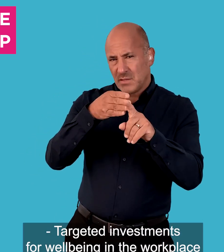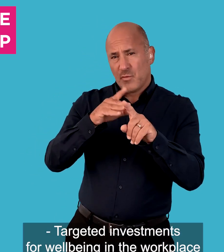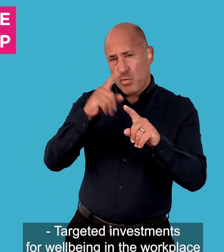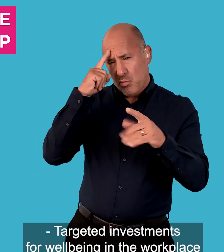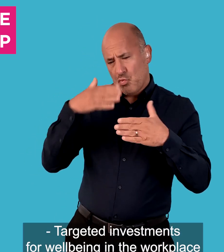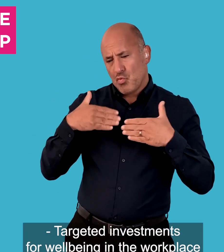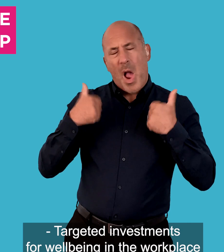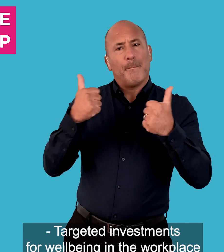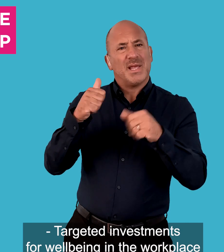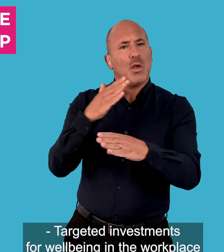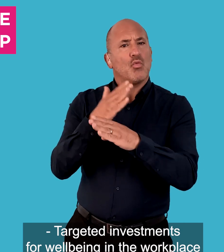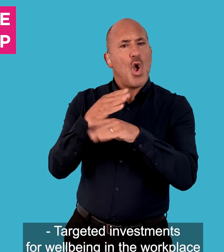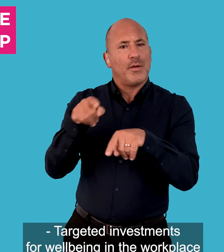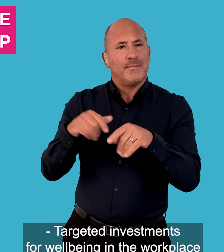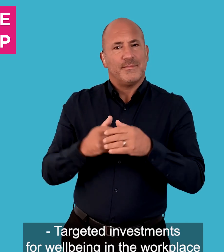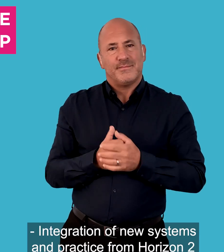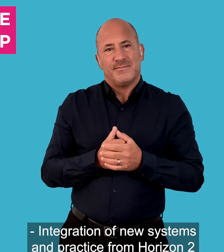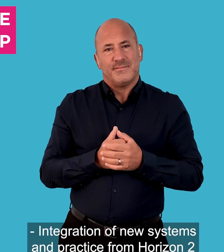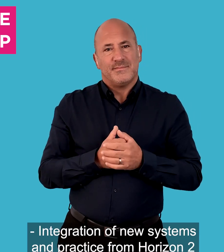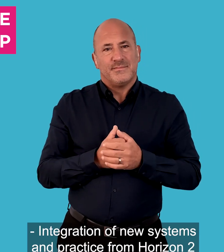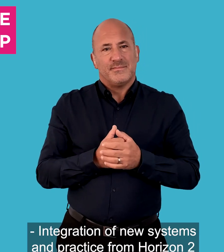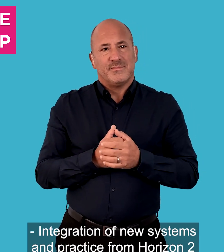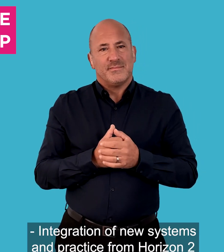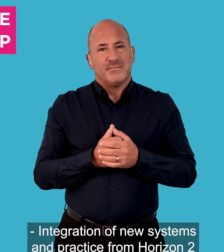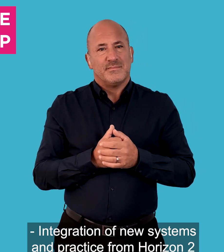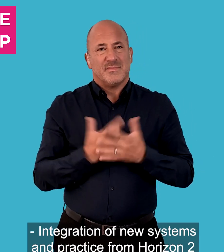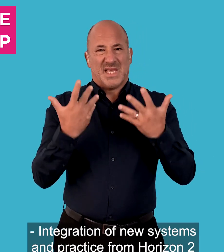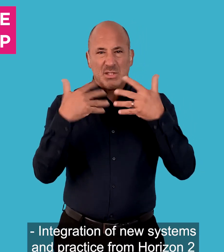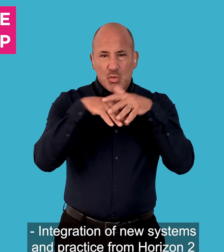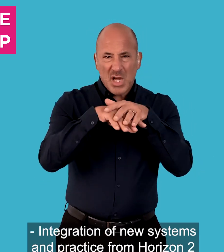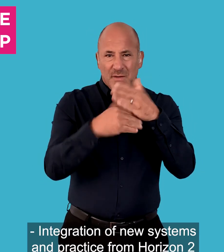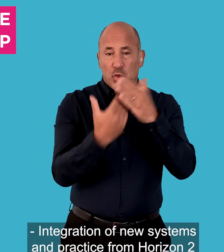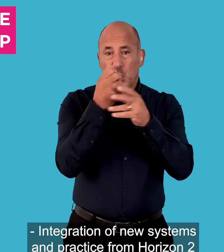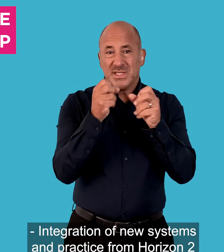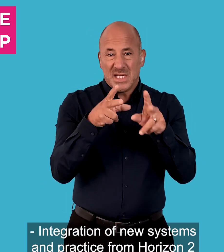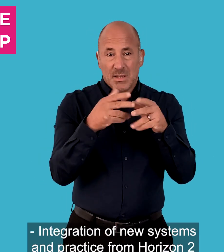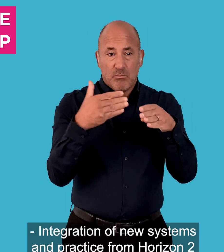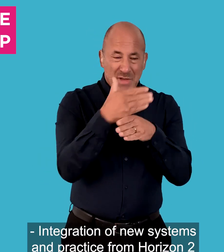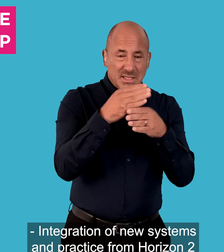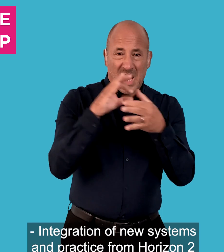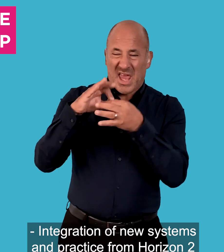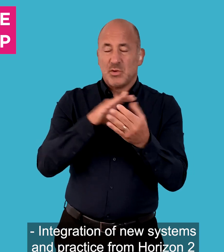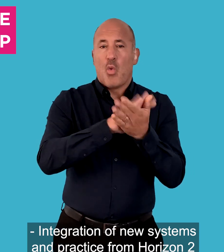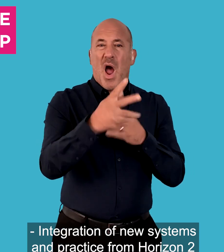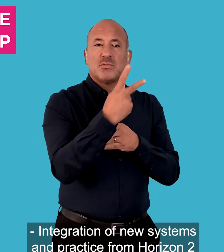Targeted investments for well-being in the workplace. Integration of new systems and practice for Horizon